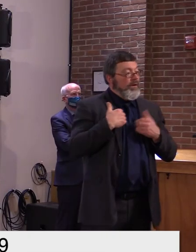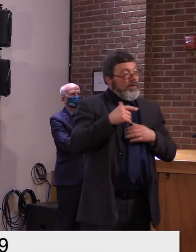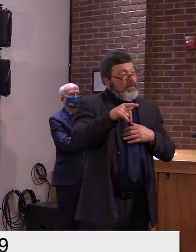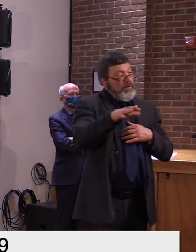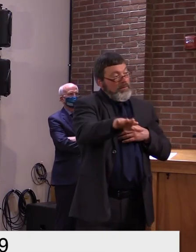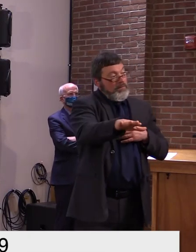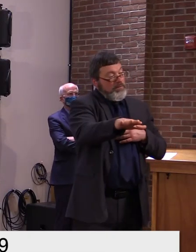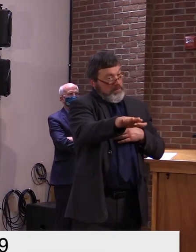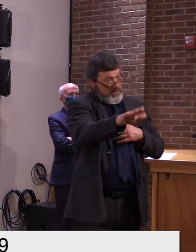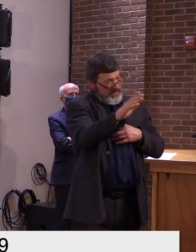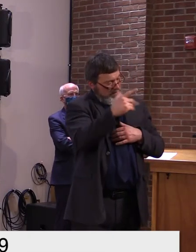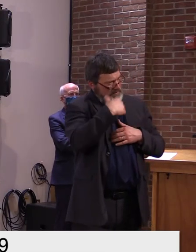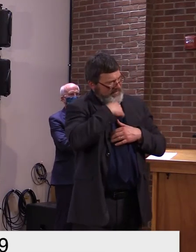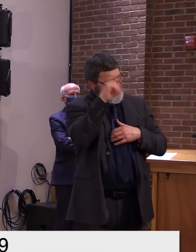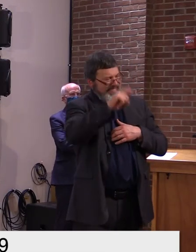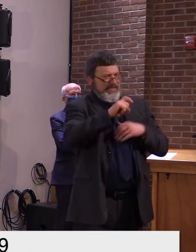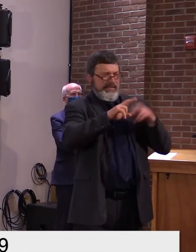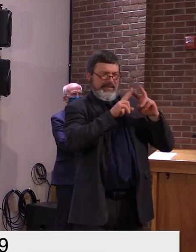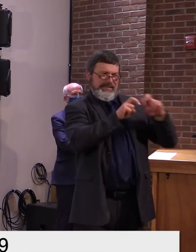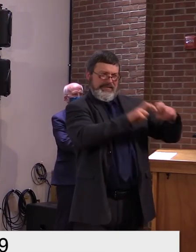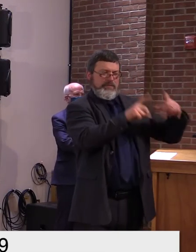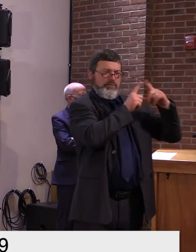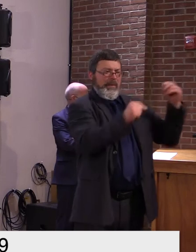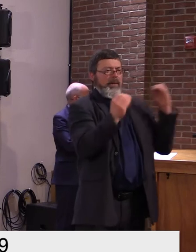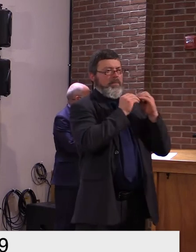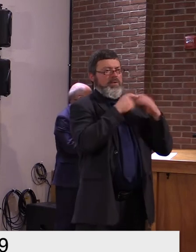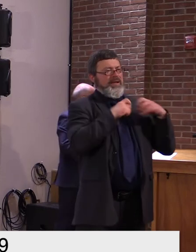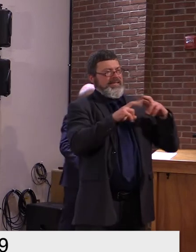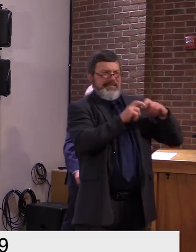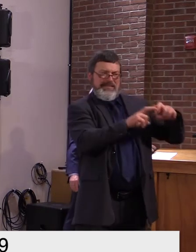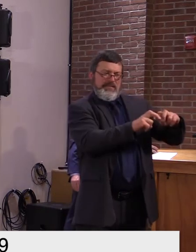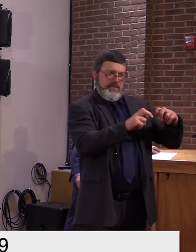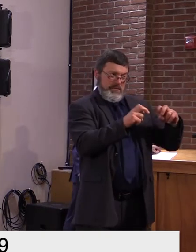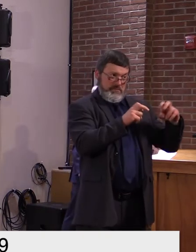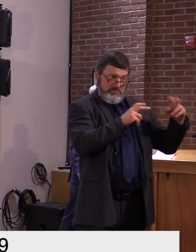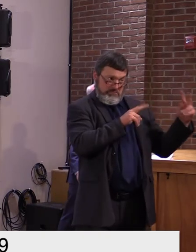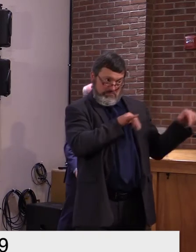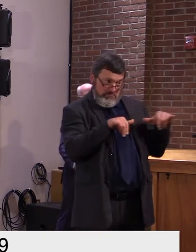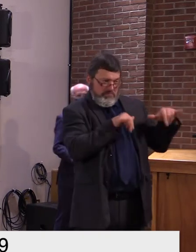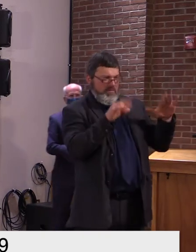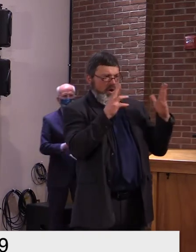really answer your question effectively. Yeah,